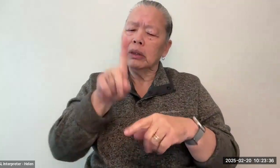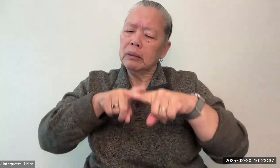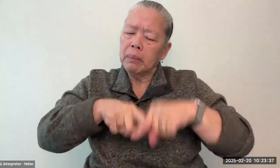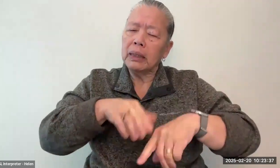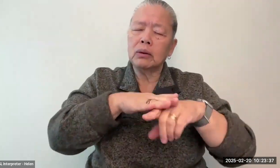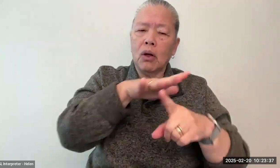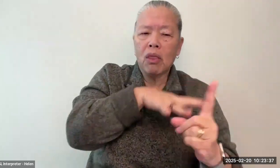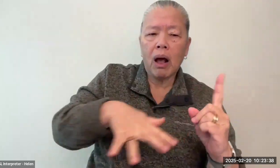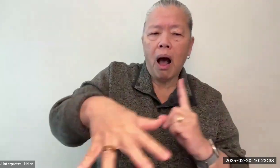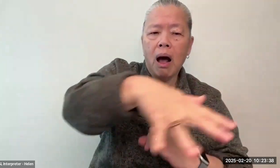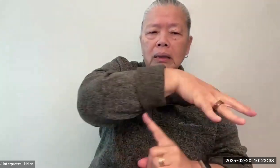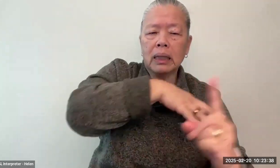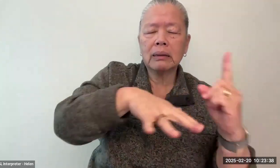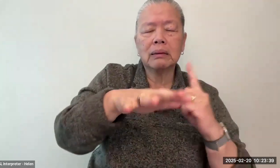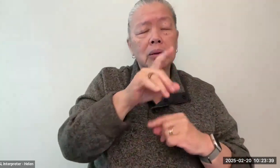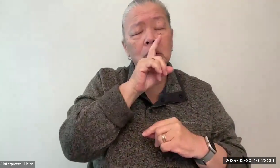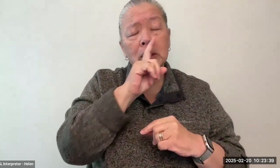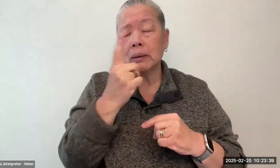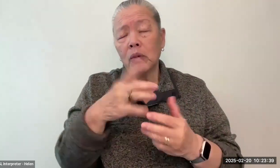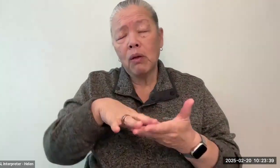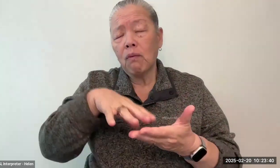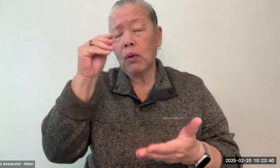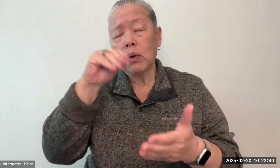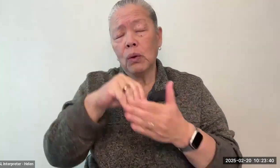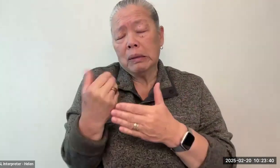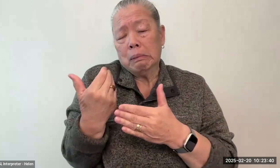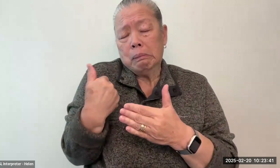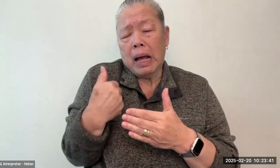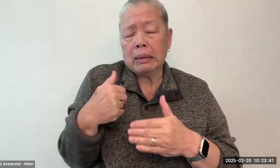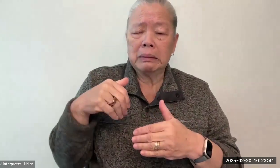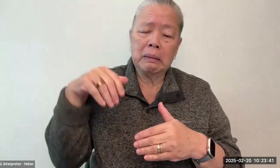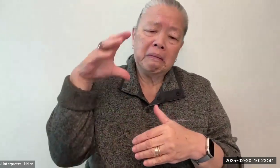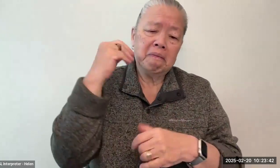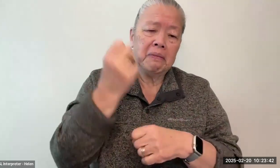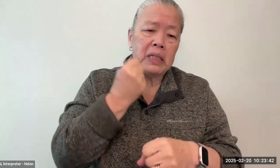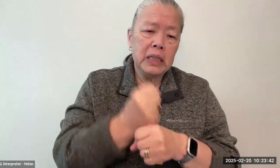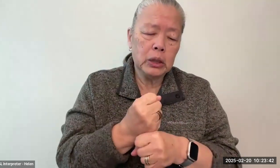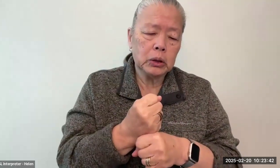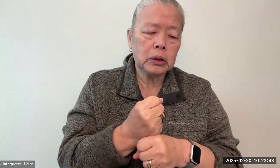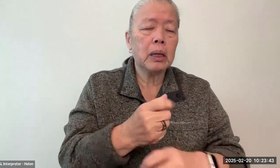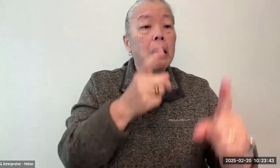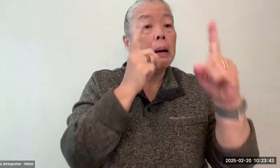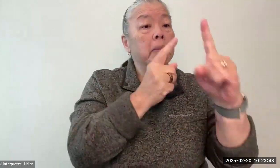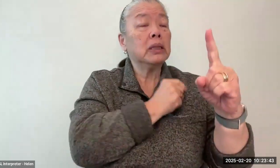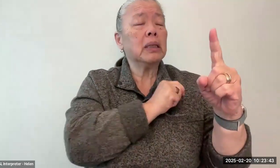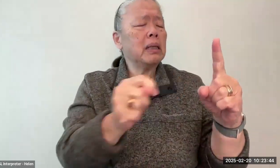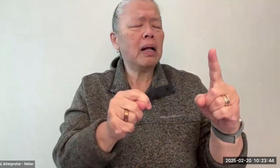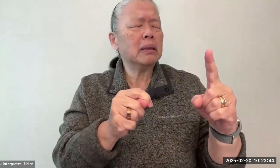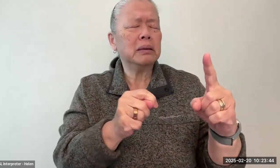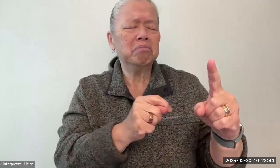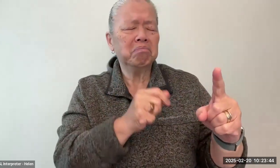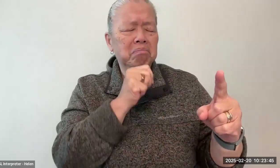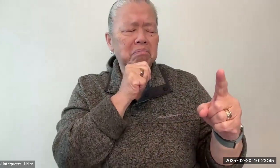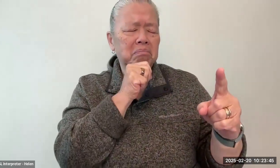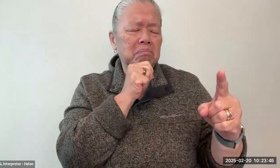insights from the past half-century in the theology of mission. Mission theology has shifted away from an understanding of mission